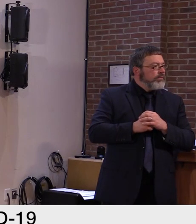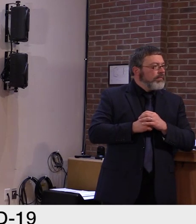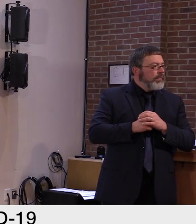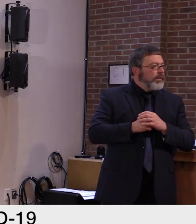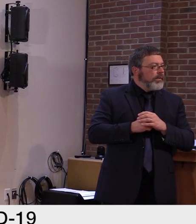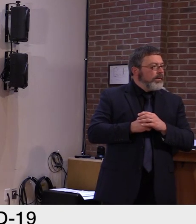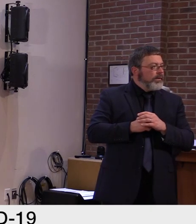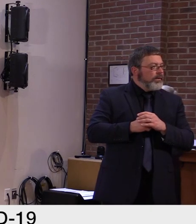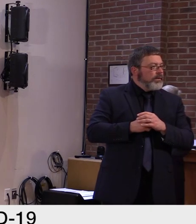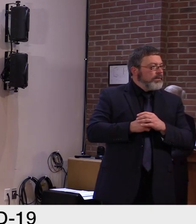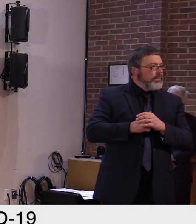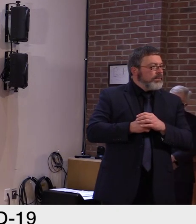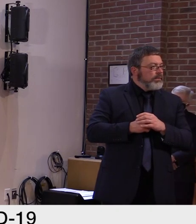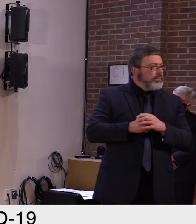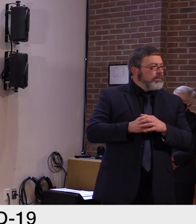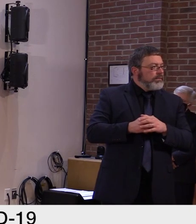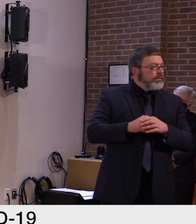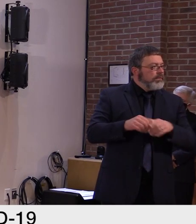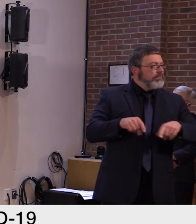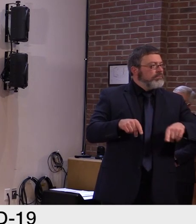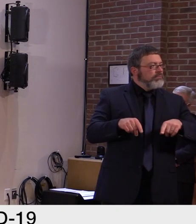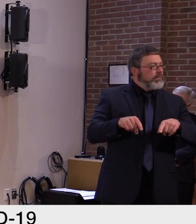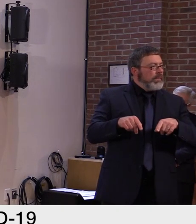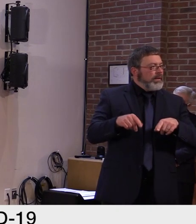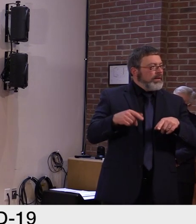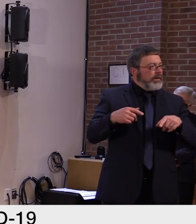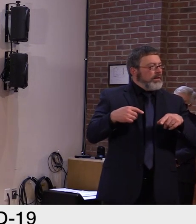little. You, of course,